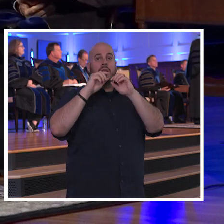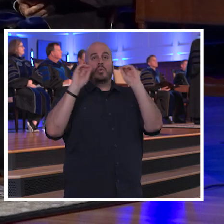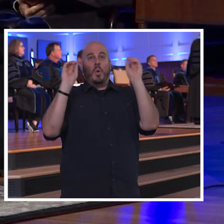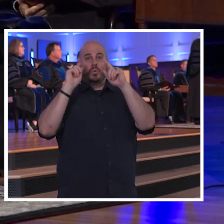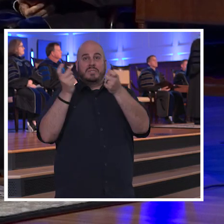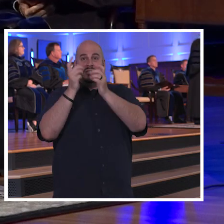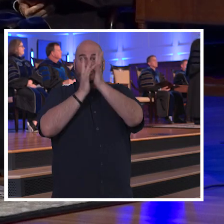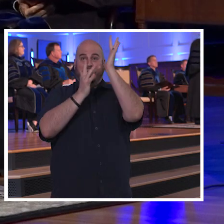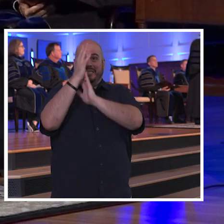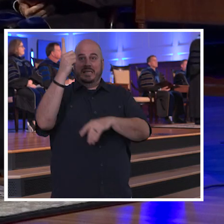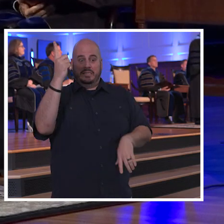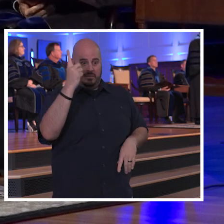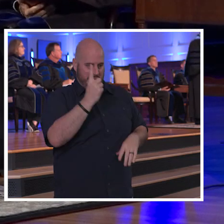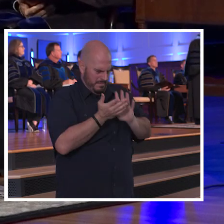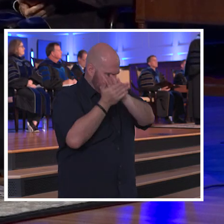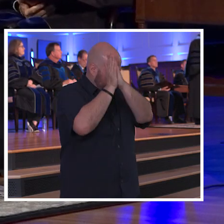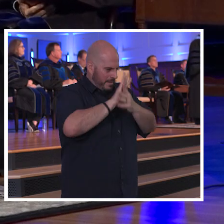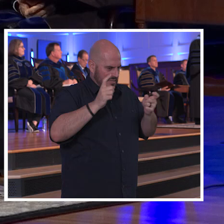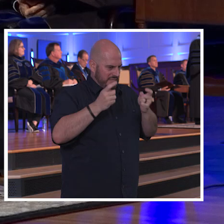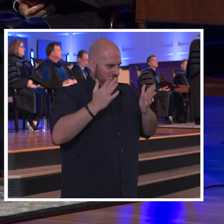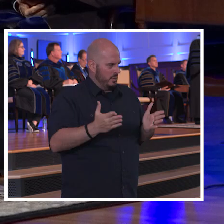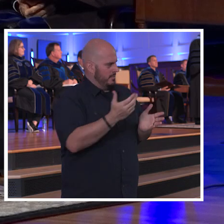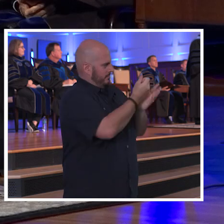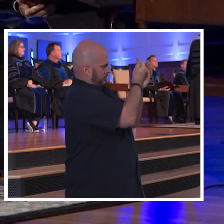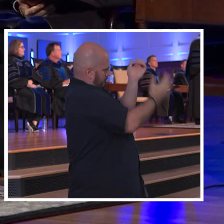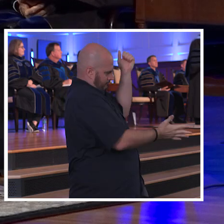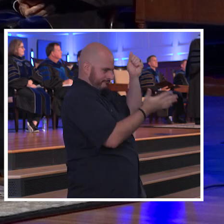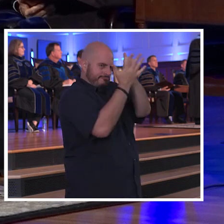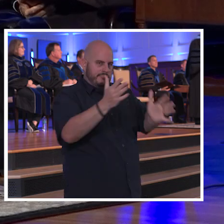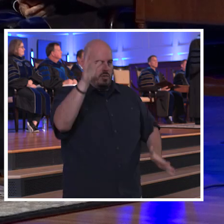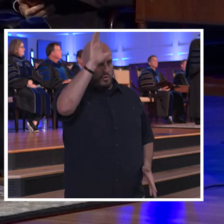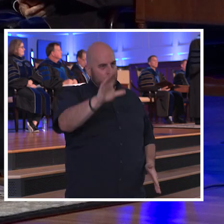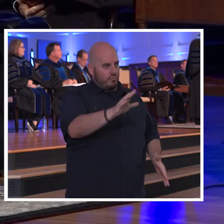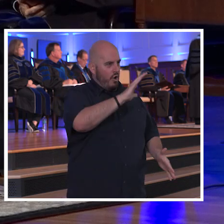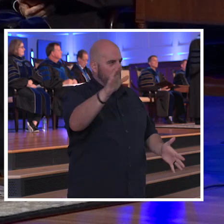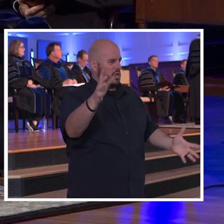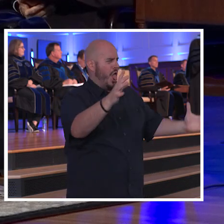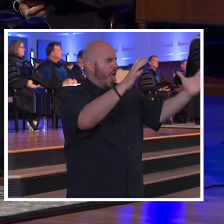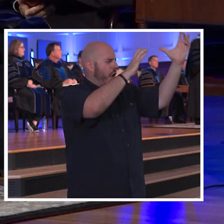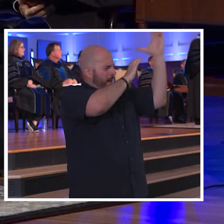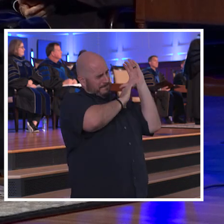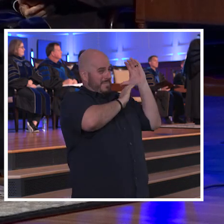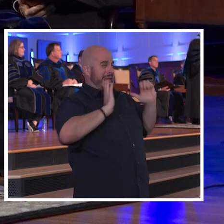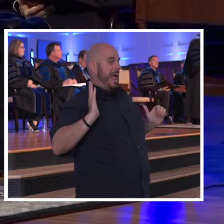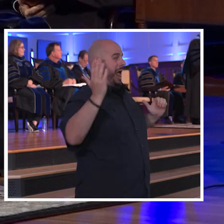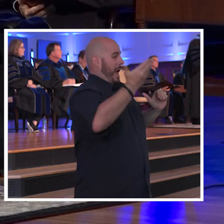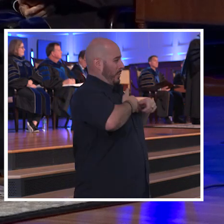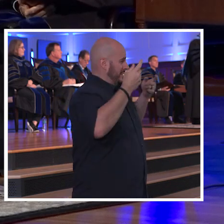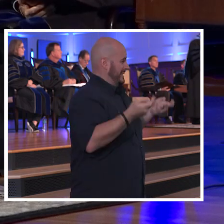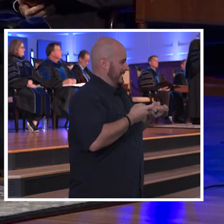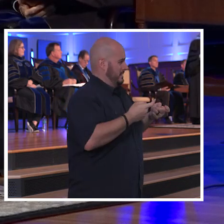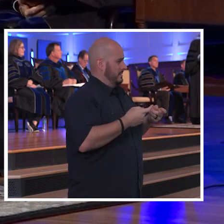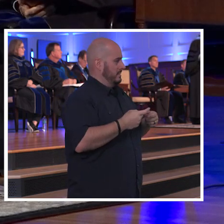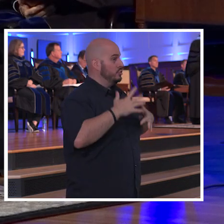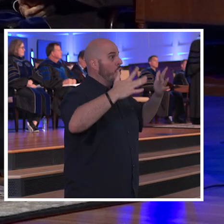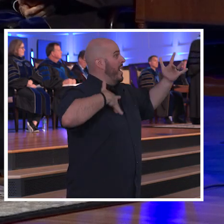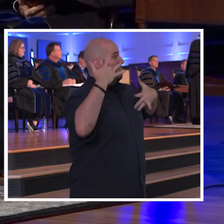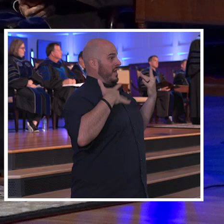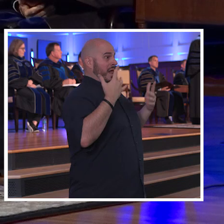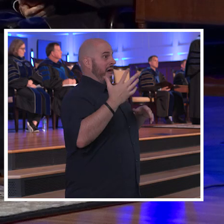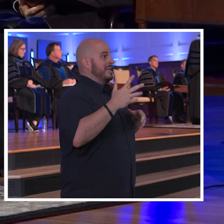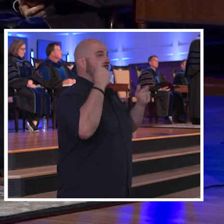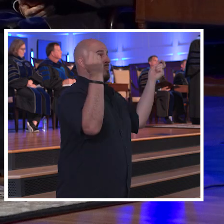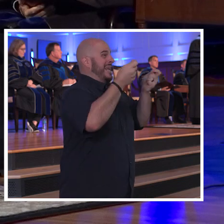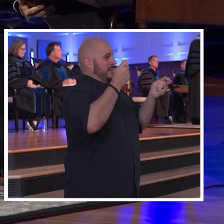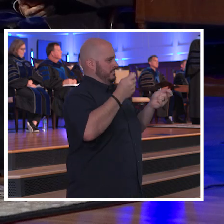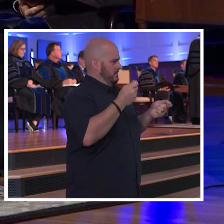a sinner on the cross, carrying our sins. This is no joyful occasion, no day of celebration, really.